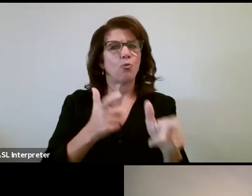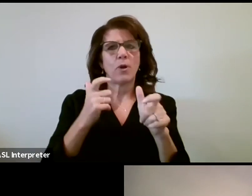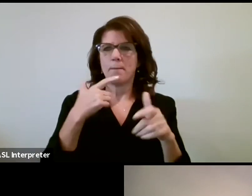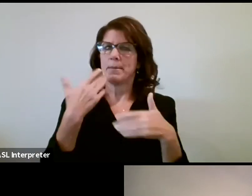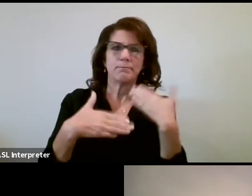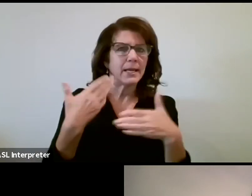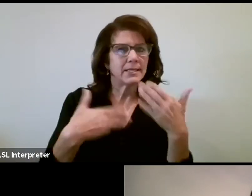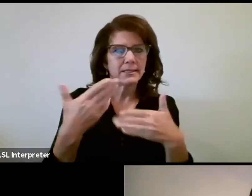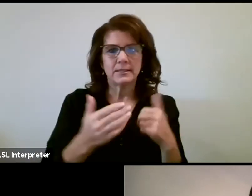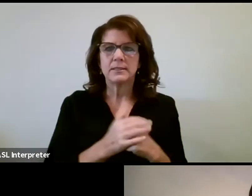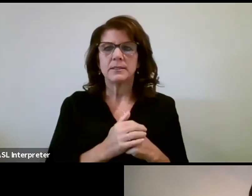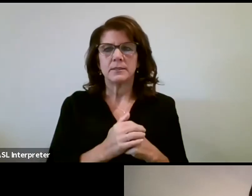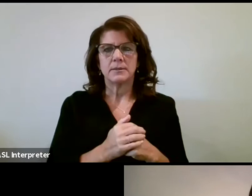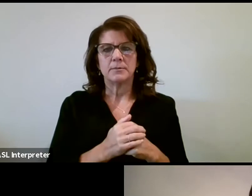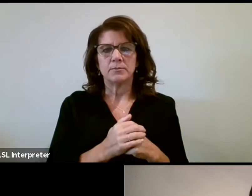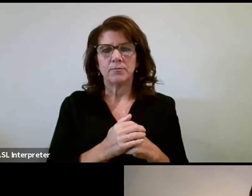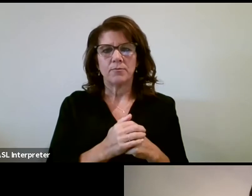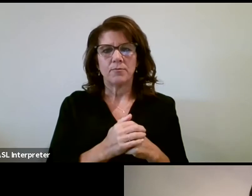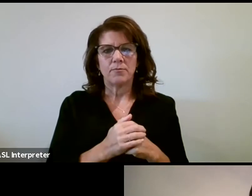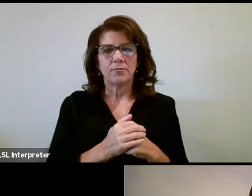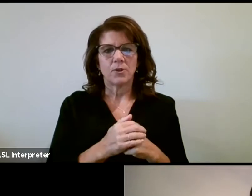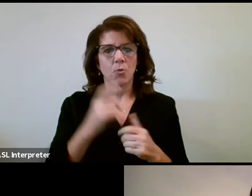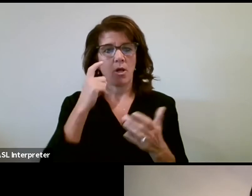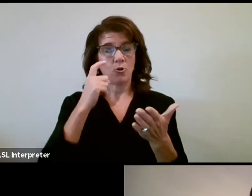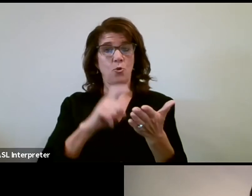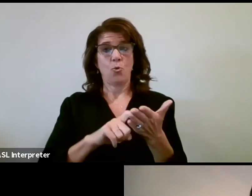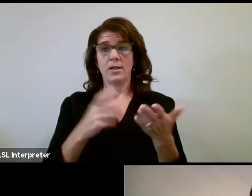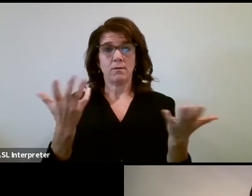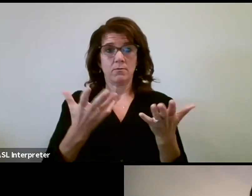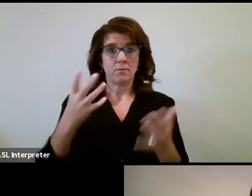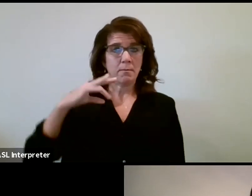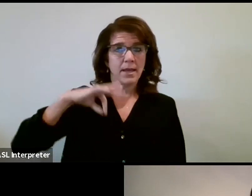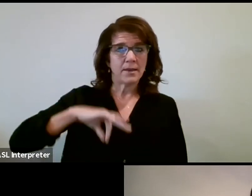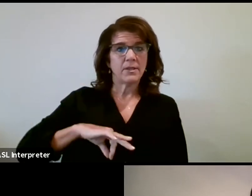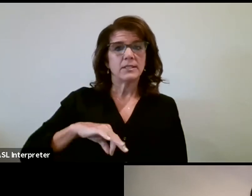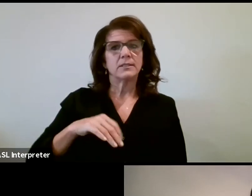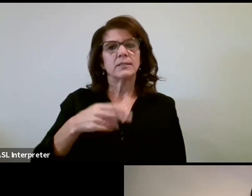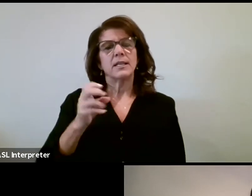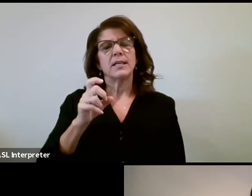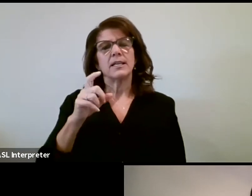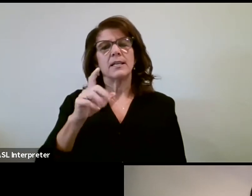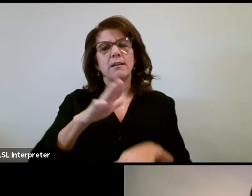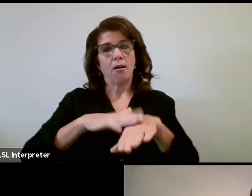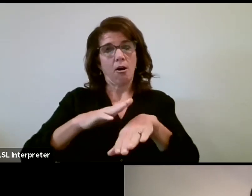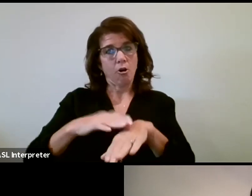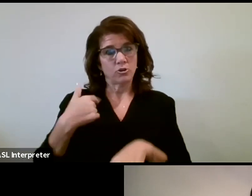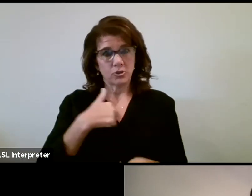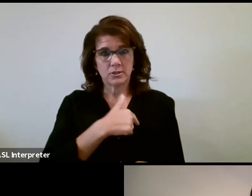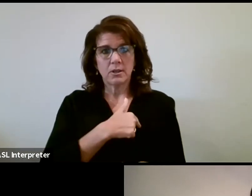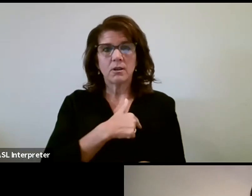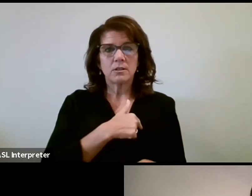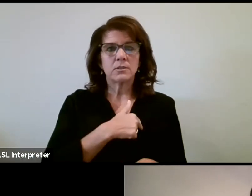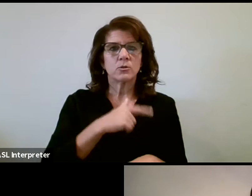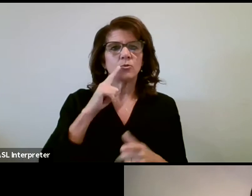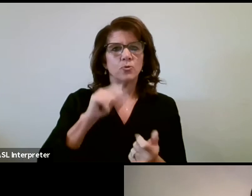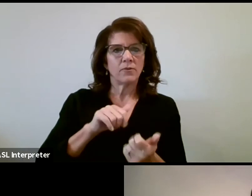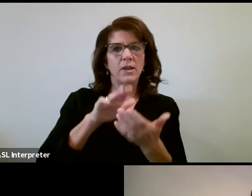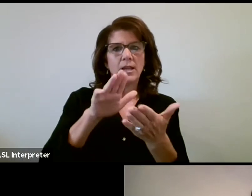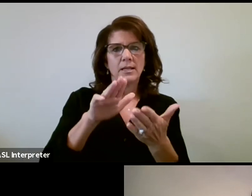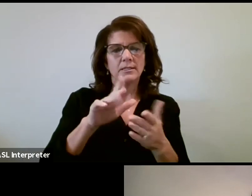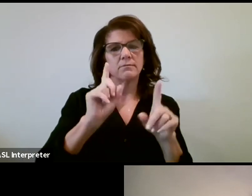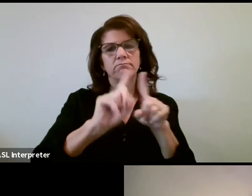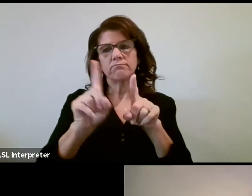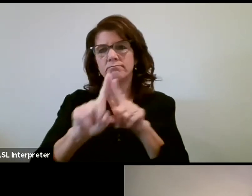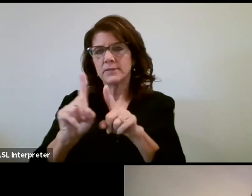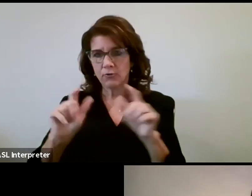pace. While noting the benefits, he also cautions us to face the myriad